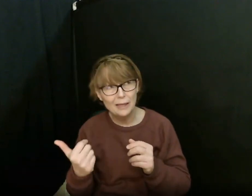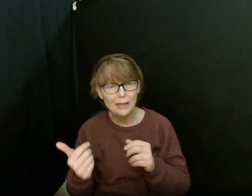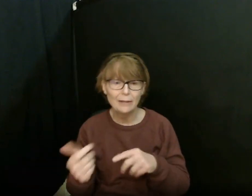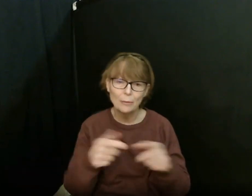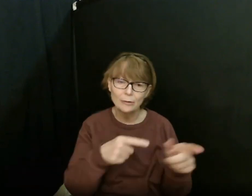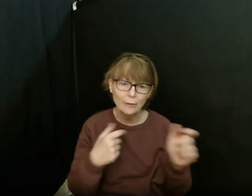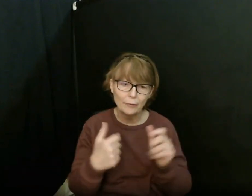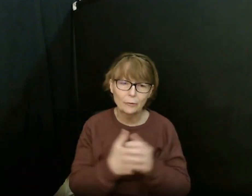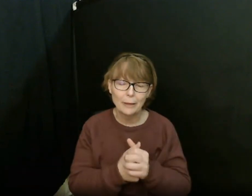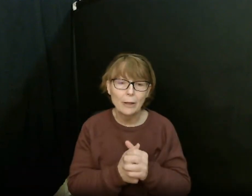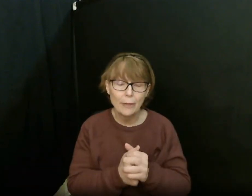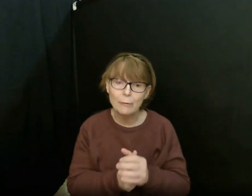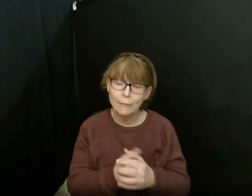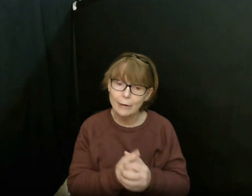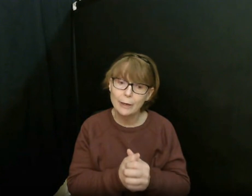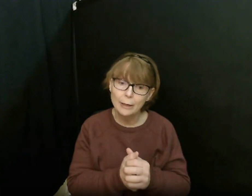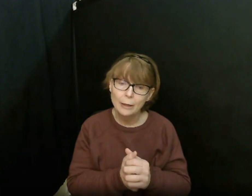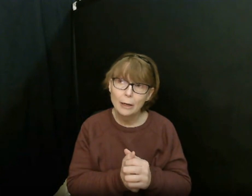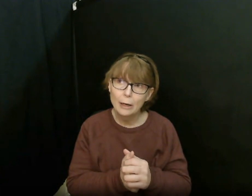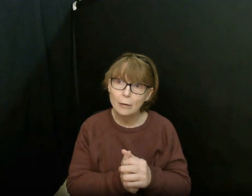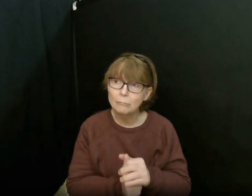PE. They went to other things, but they were very. Um,